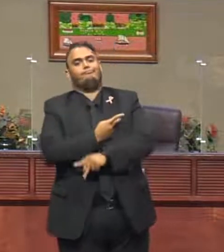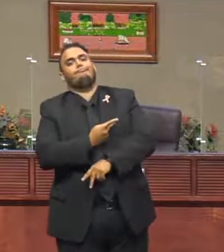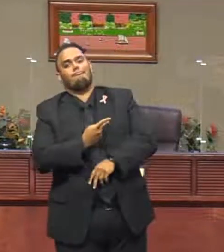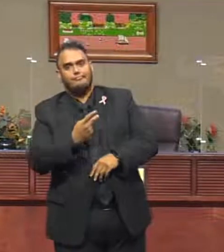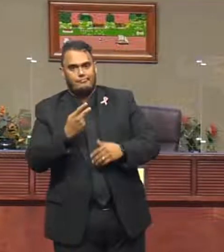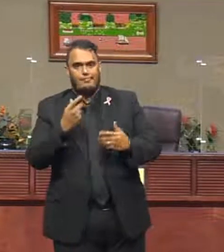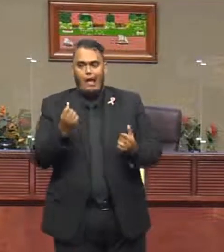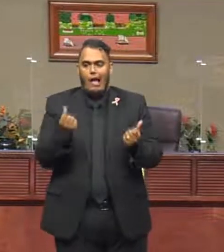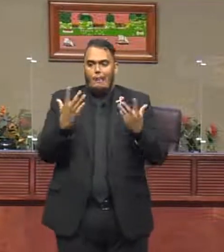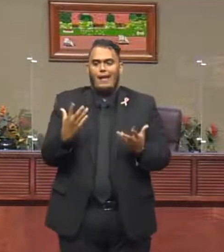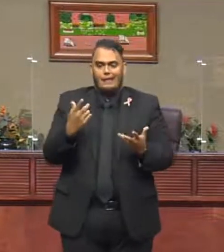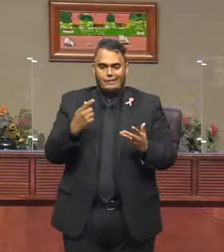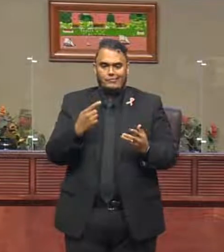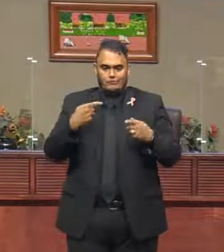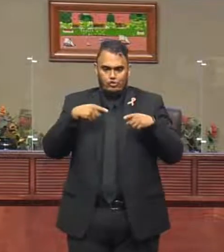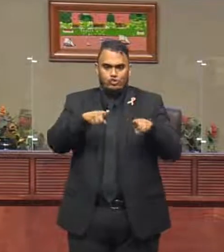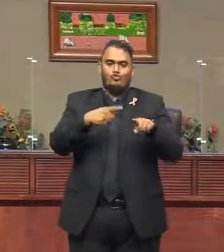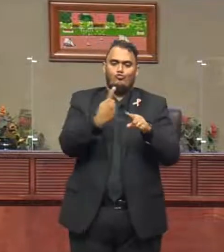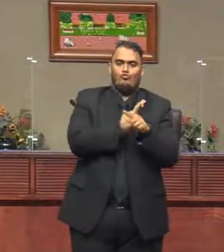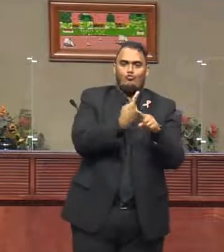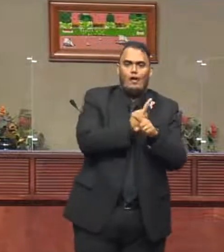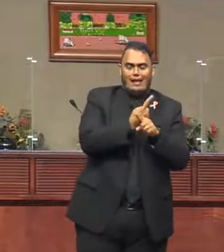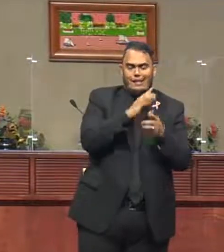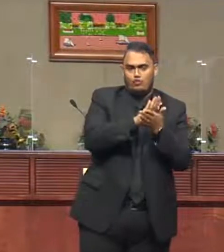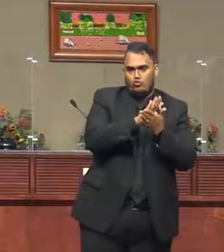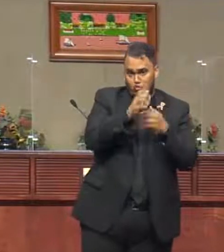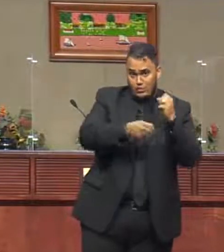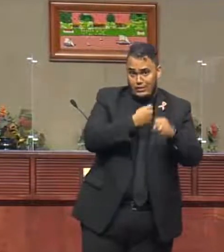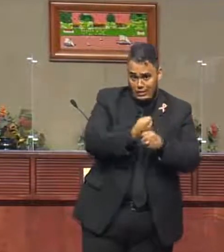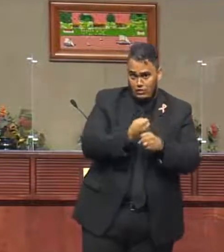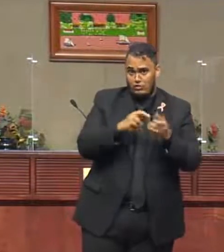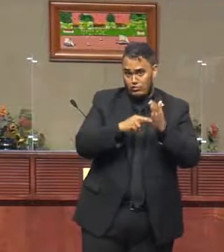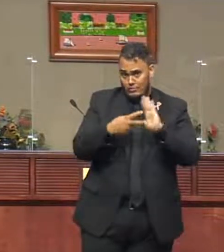seeing a significant increase in that. Obviously, getting